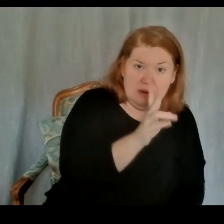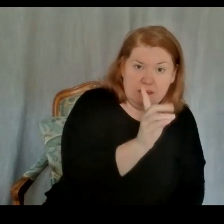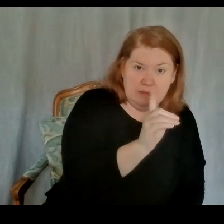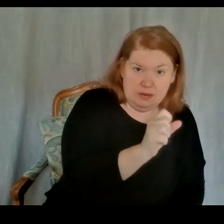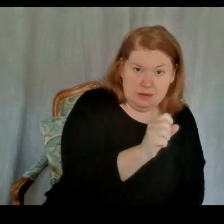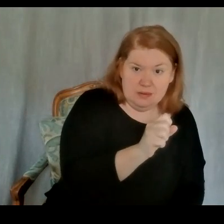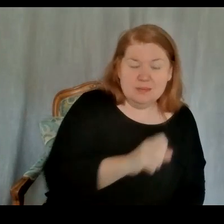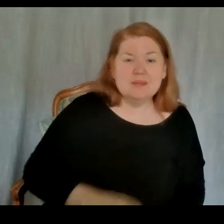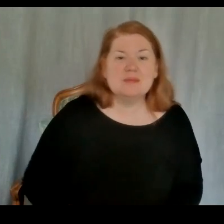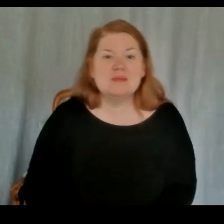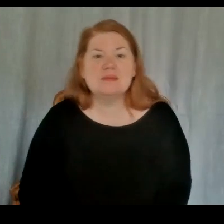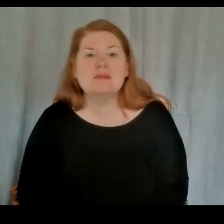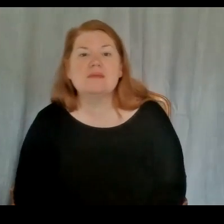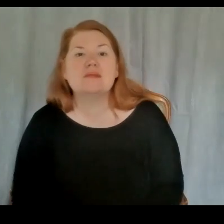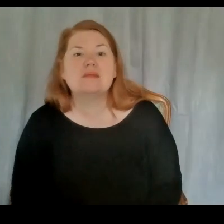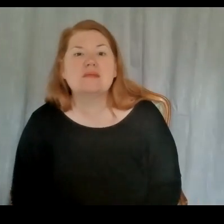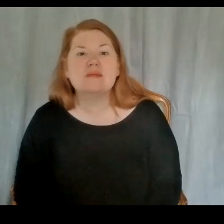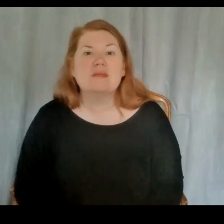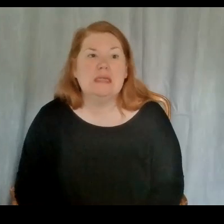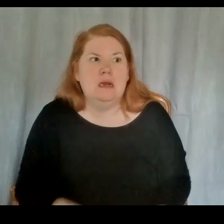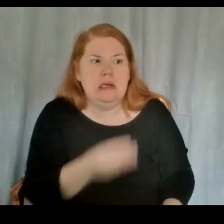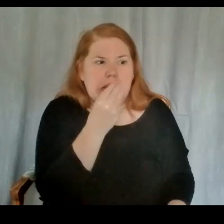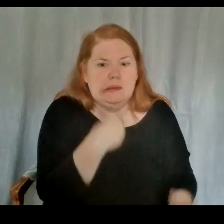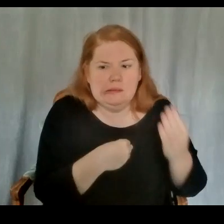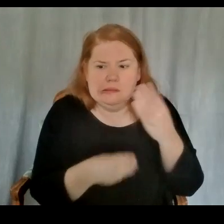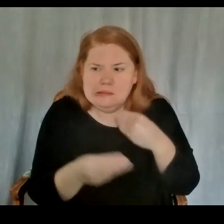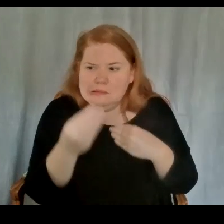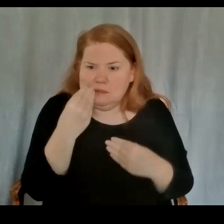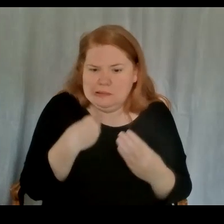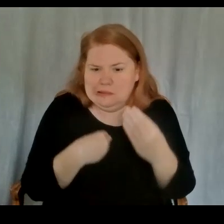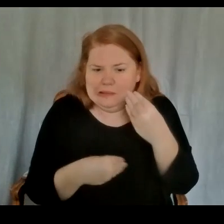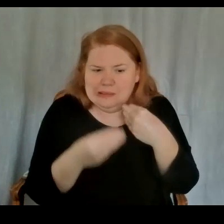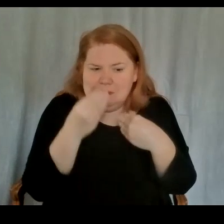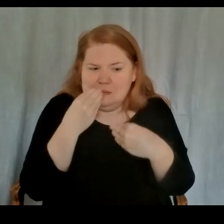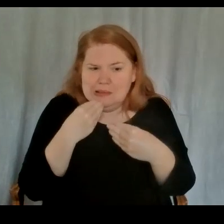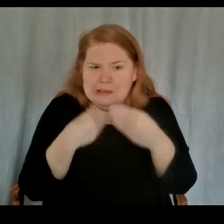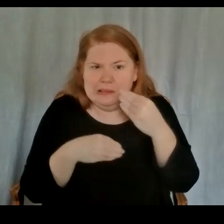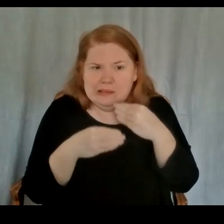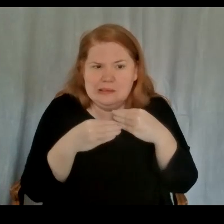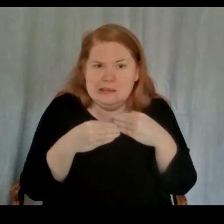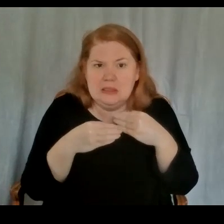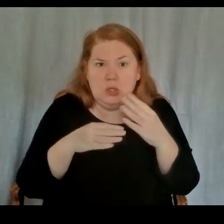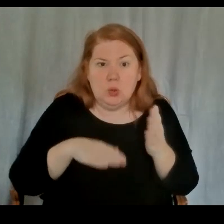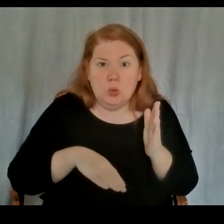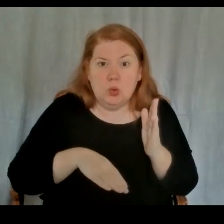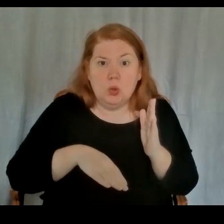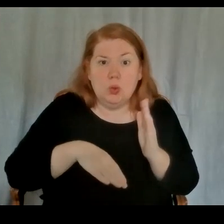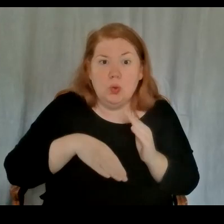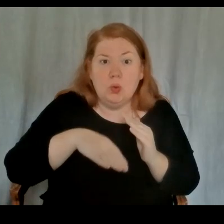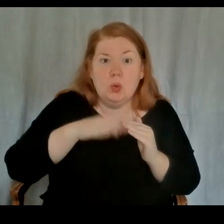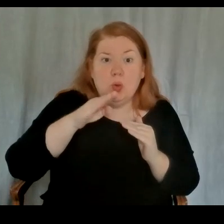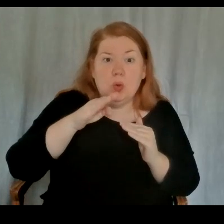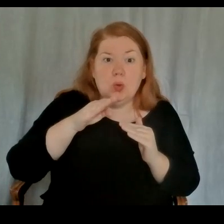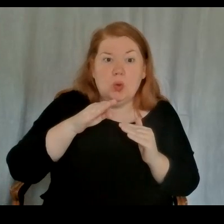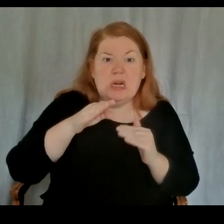A young larva eats and eats. As it grows, it sheds its skin. When it's time to